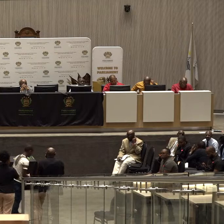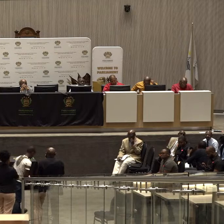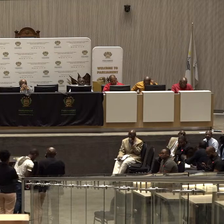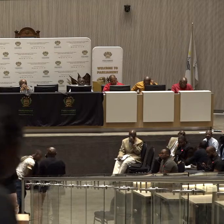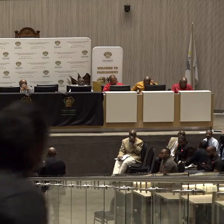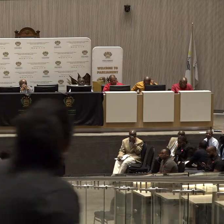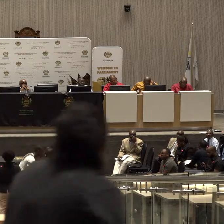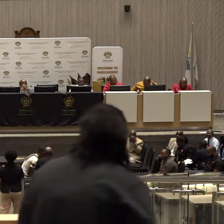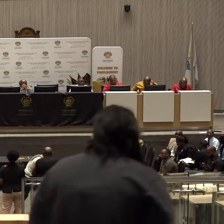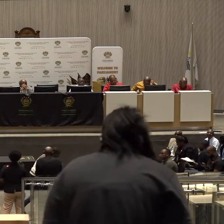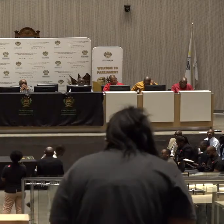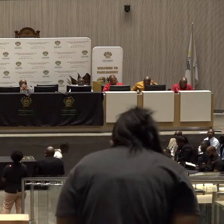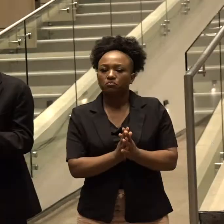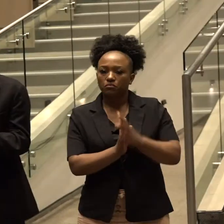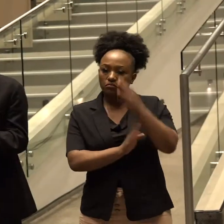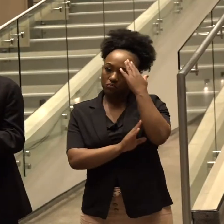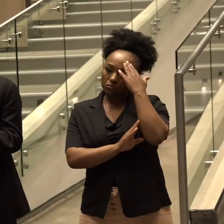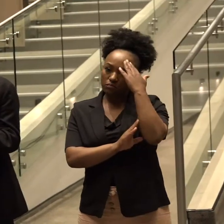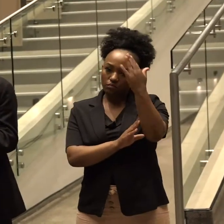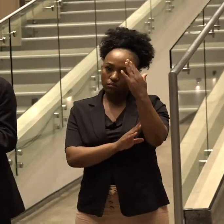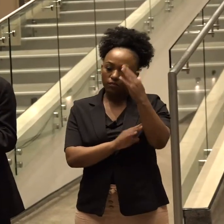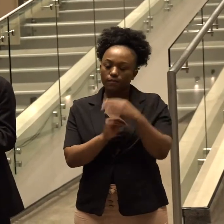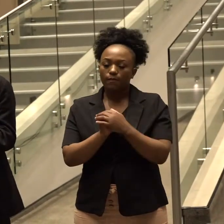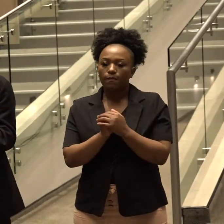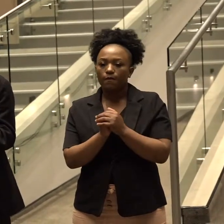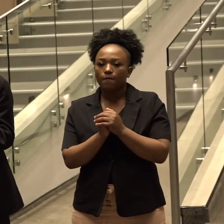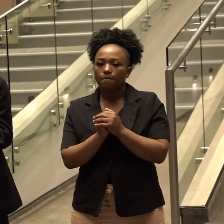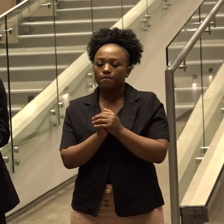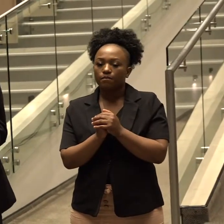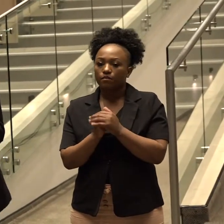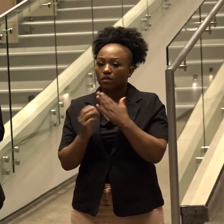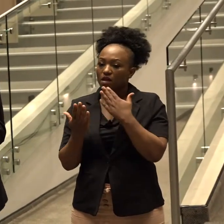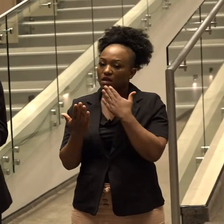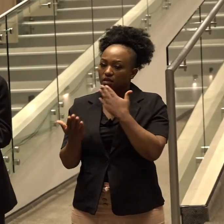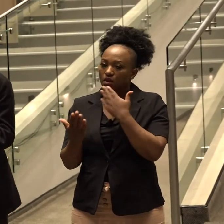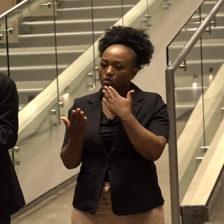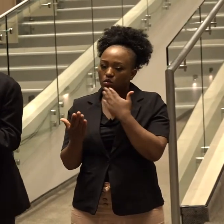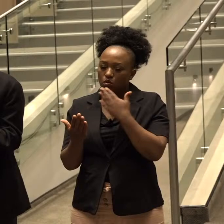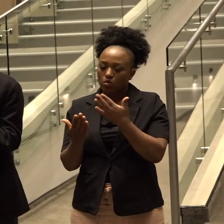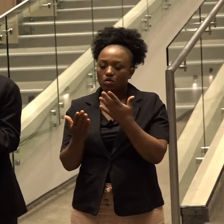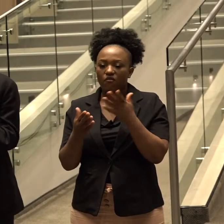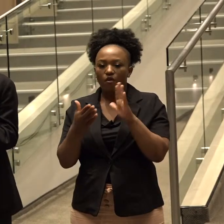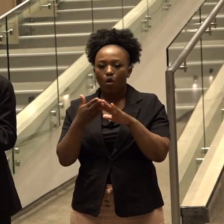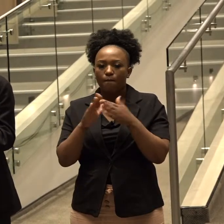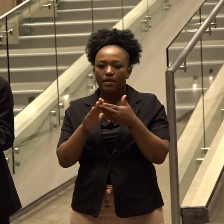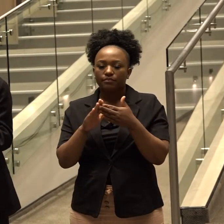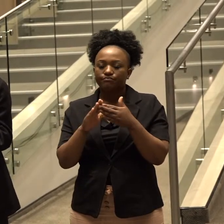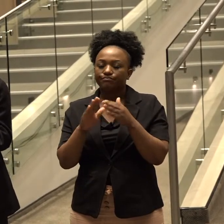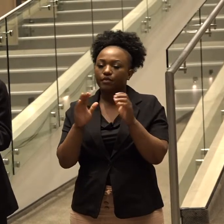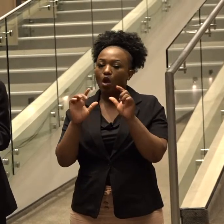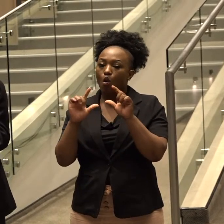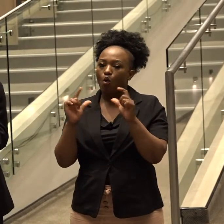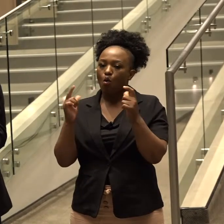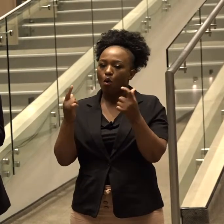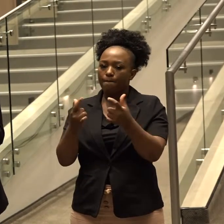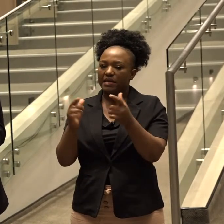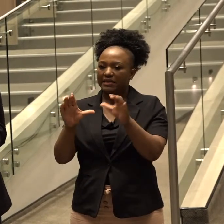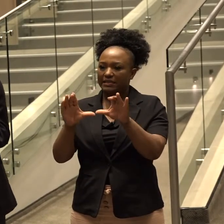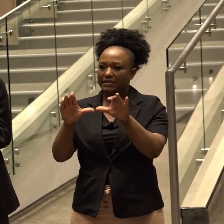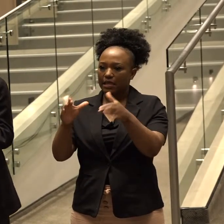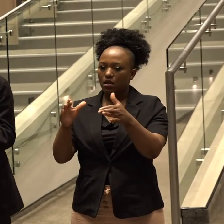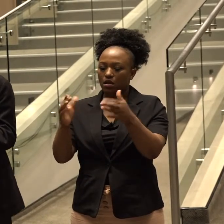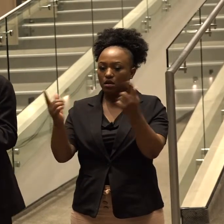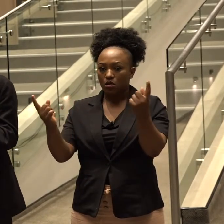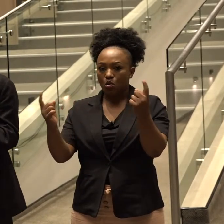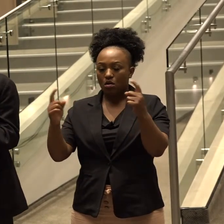good afternoon thank you so much to the committee for coming to